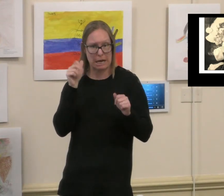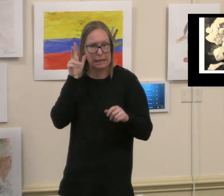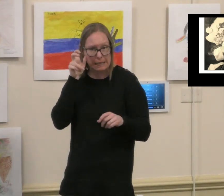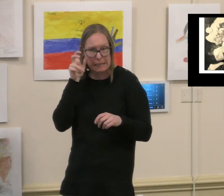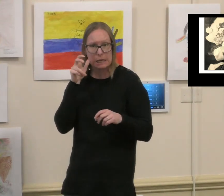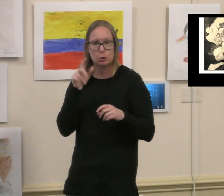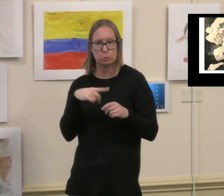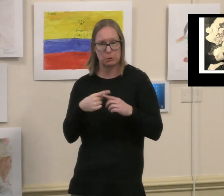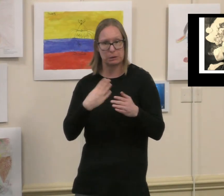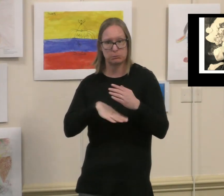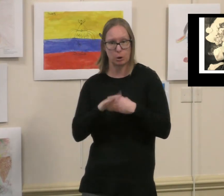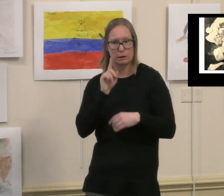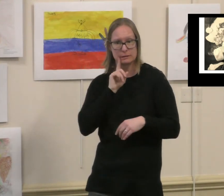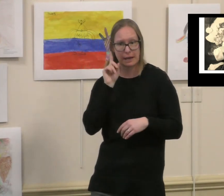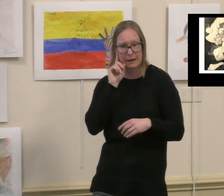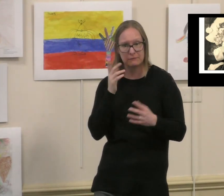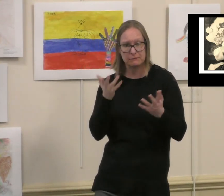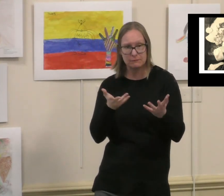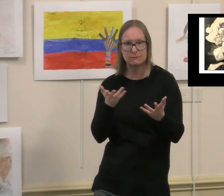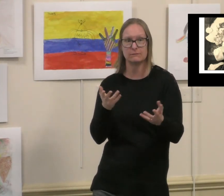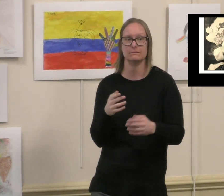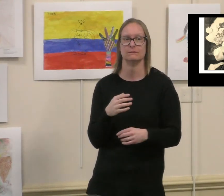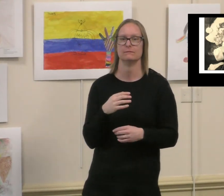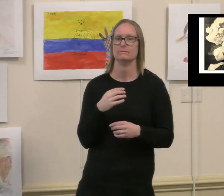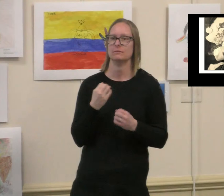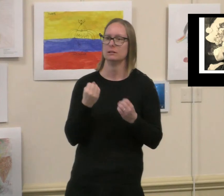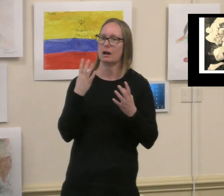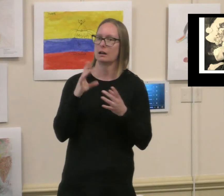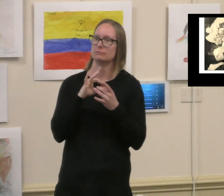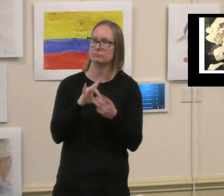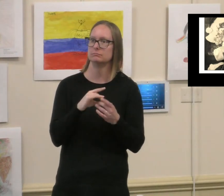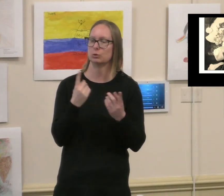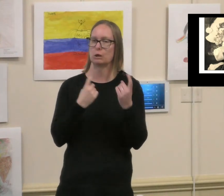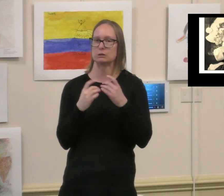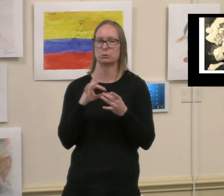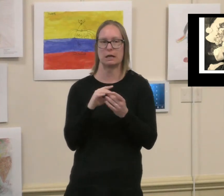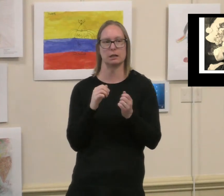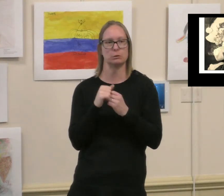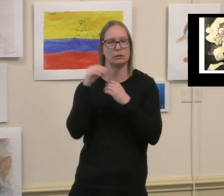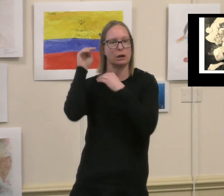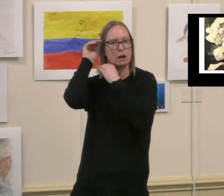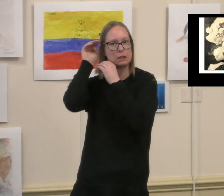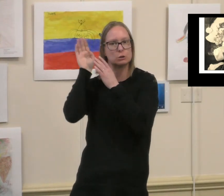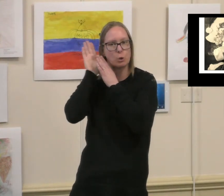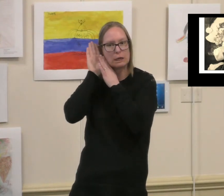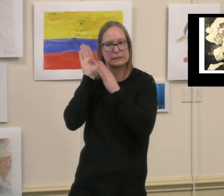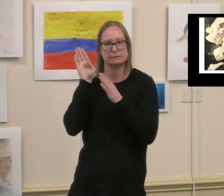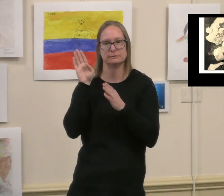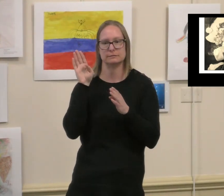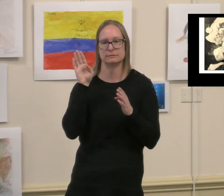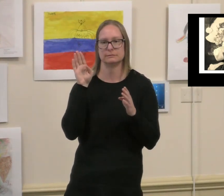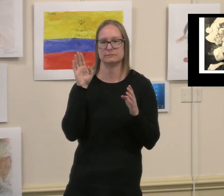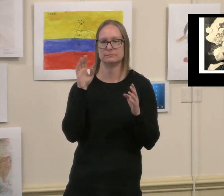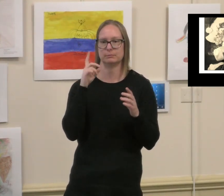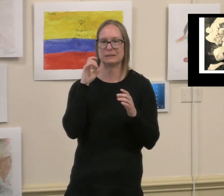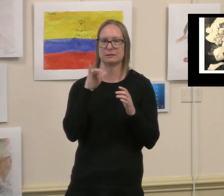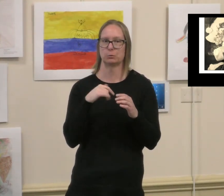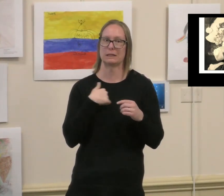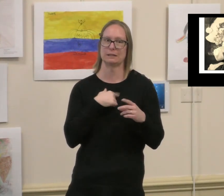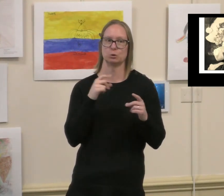Some people say, if you were able to go back in time, would you choose to be born hearing? Or would you choose to have an implant? And that